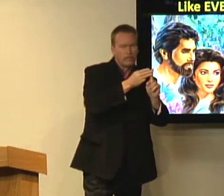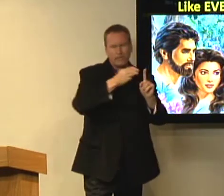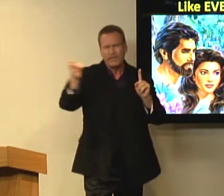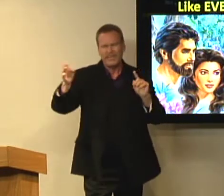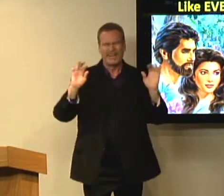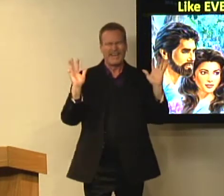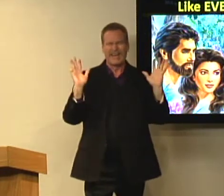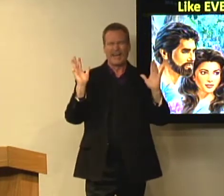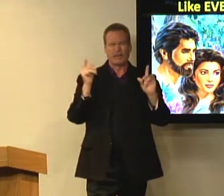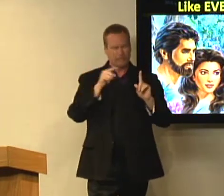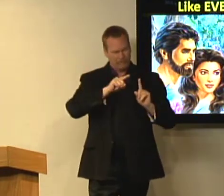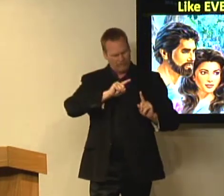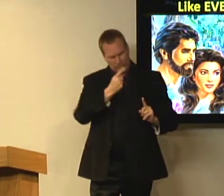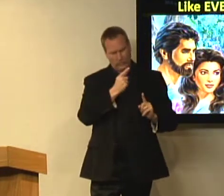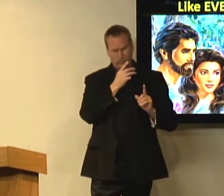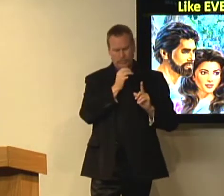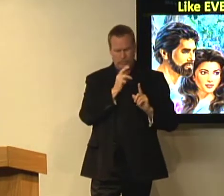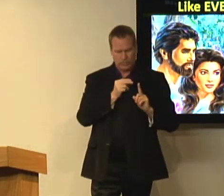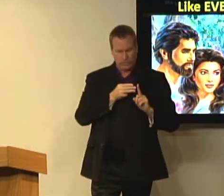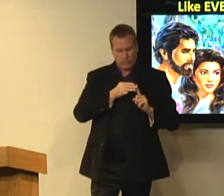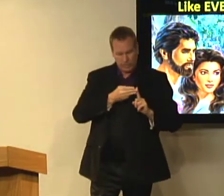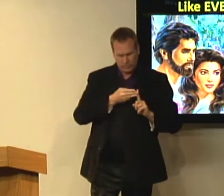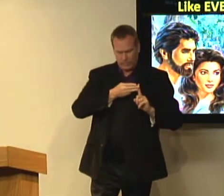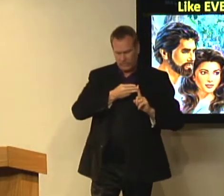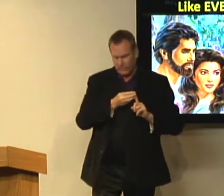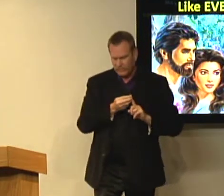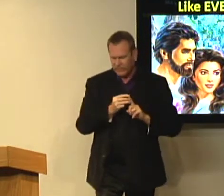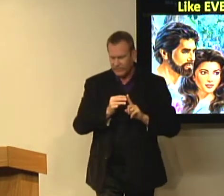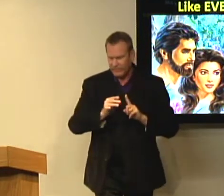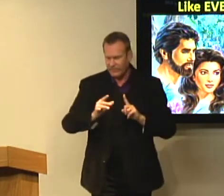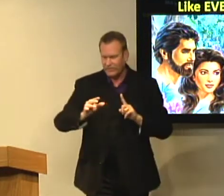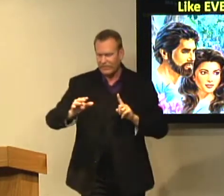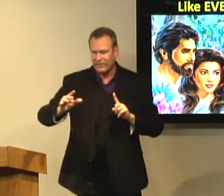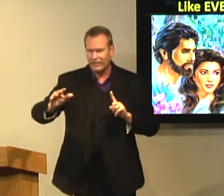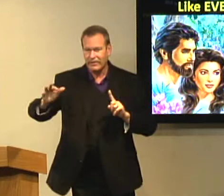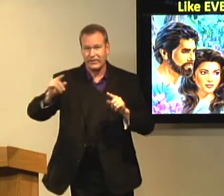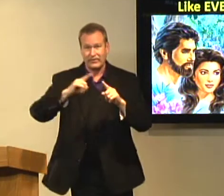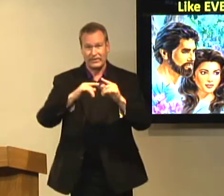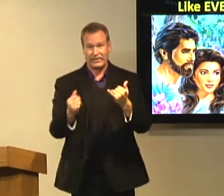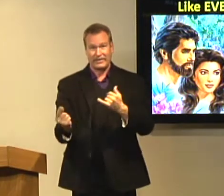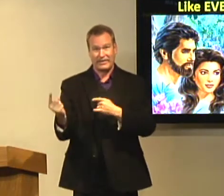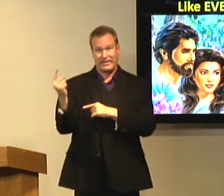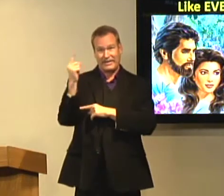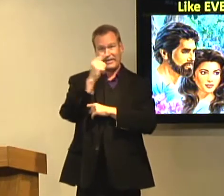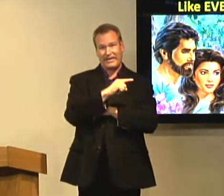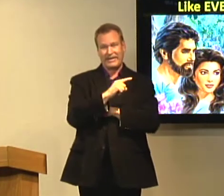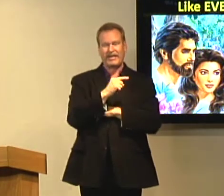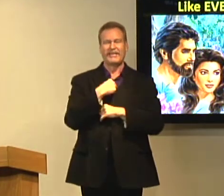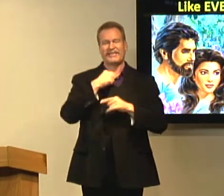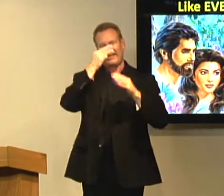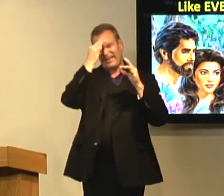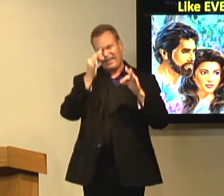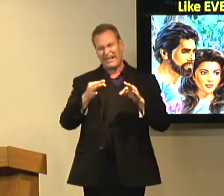other women prior to Eve. She is the first one that God created. And all of us are descendants of Eve today.